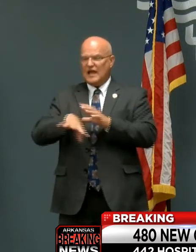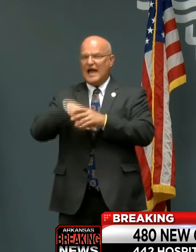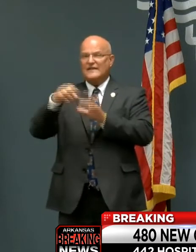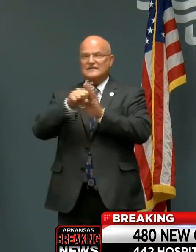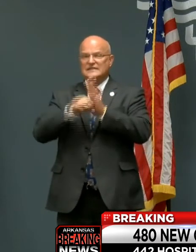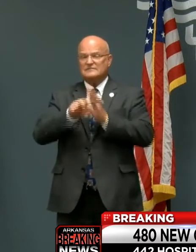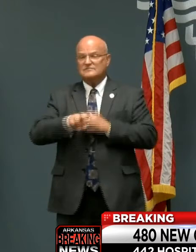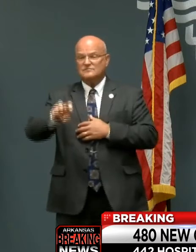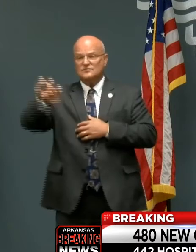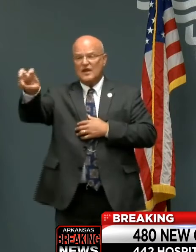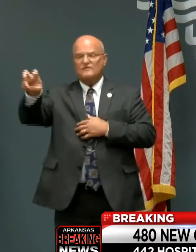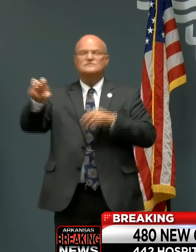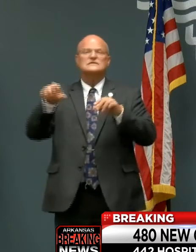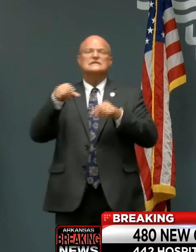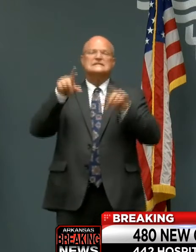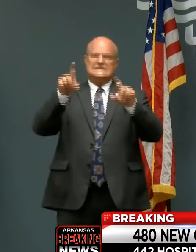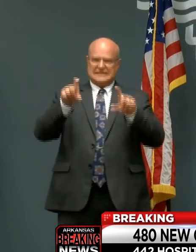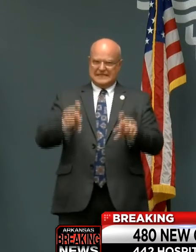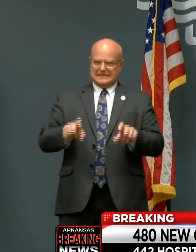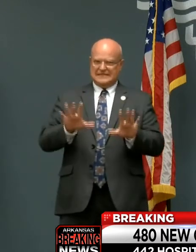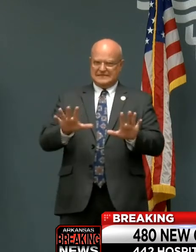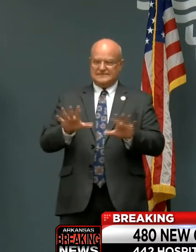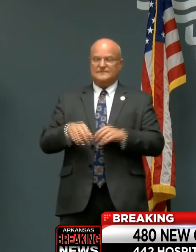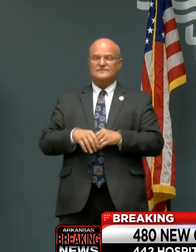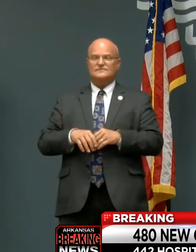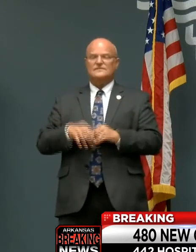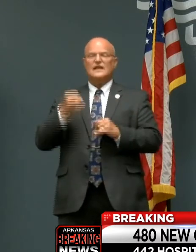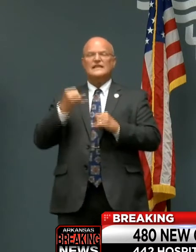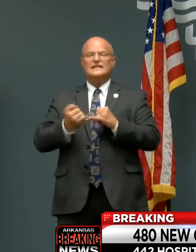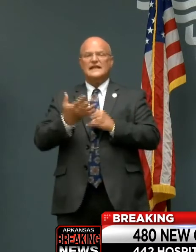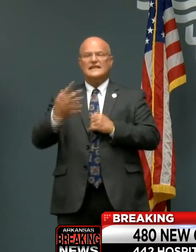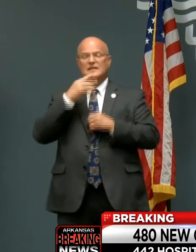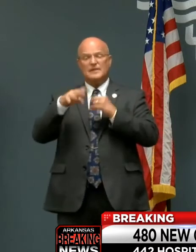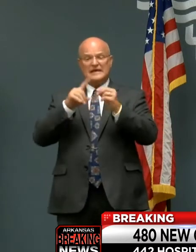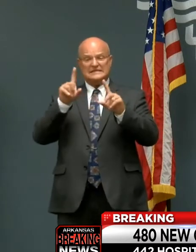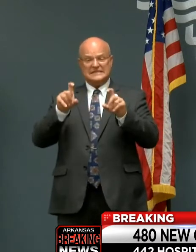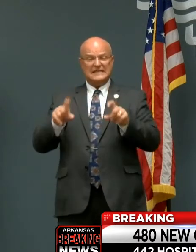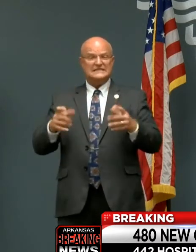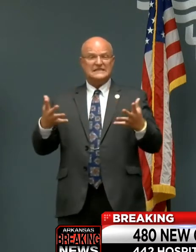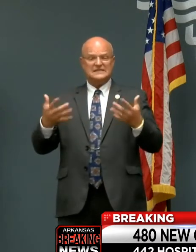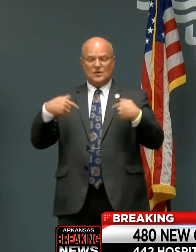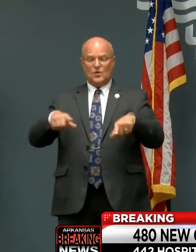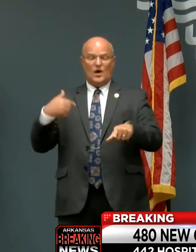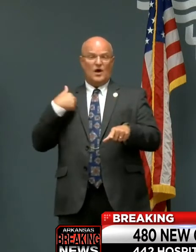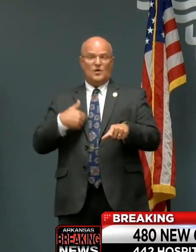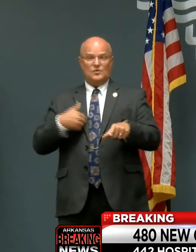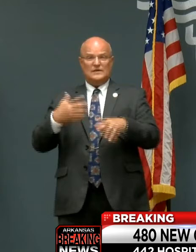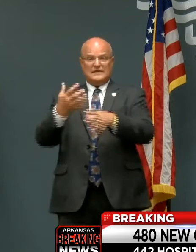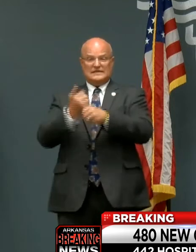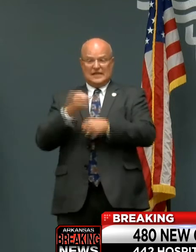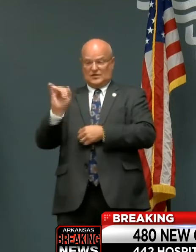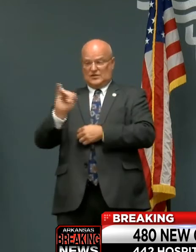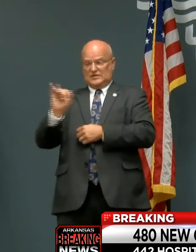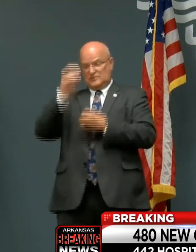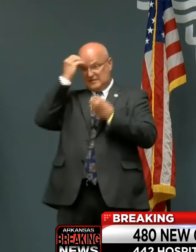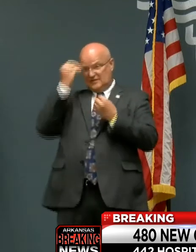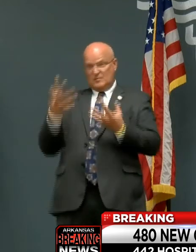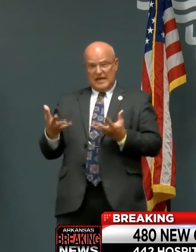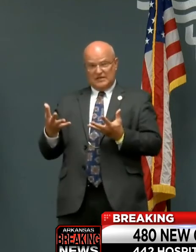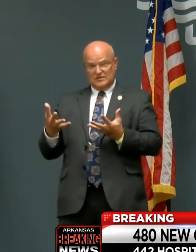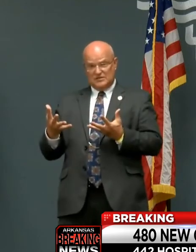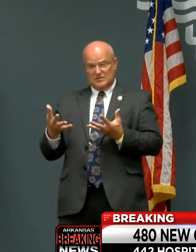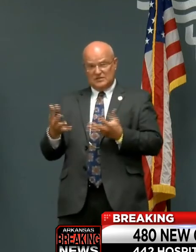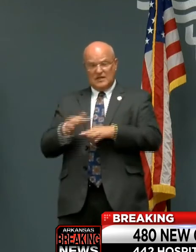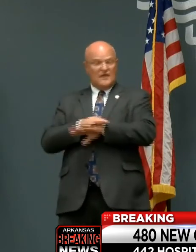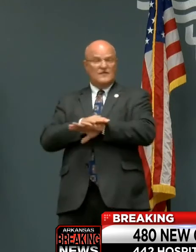have concerns, get them. The last thing I want to say about testing in the local health unit is that while we take your insurance information, if